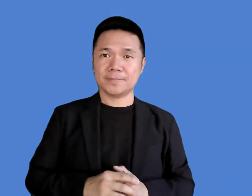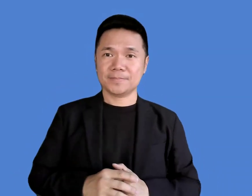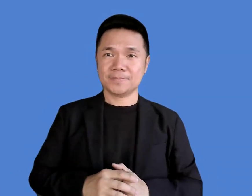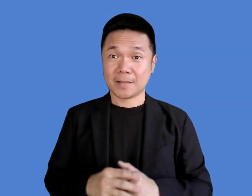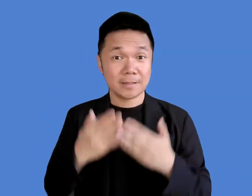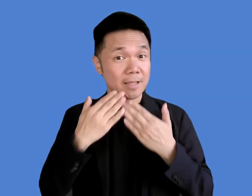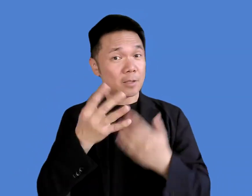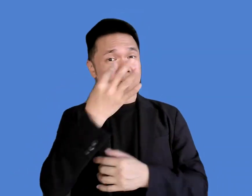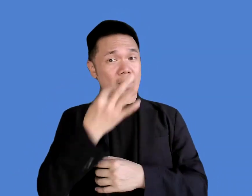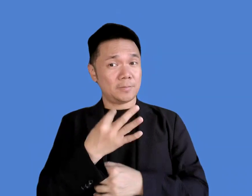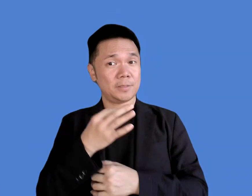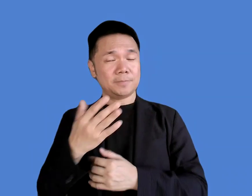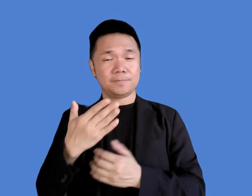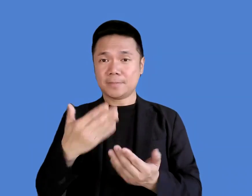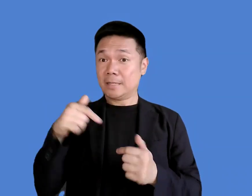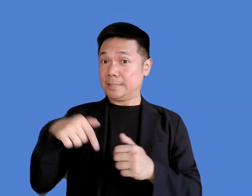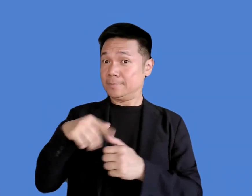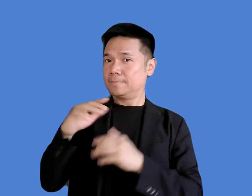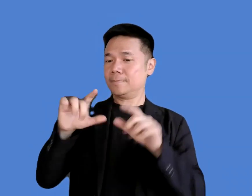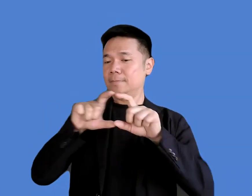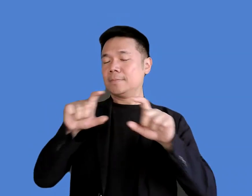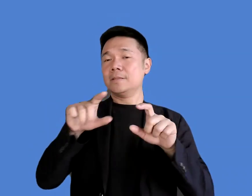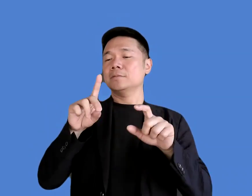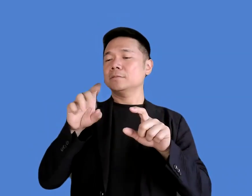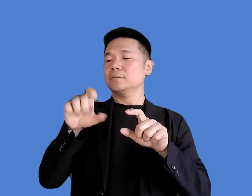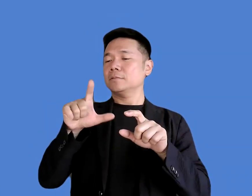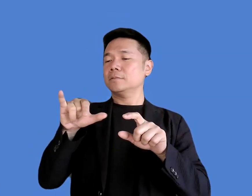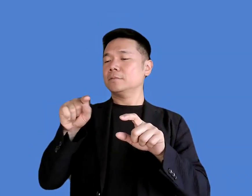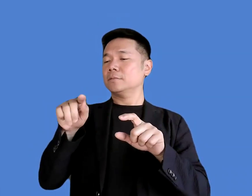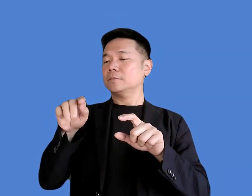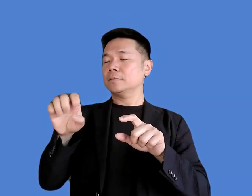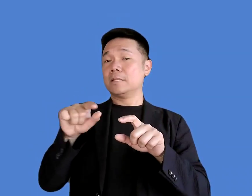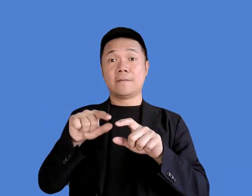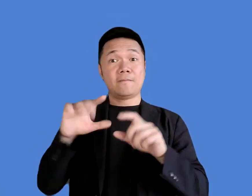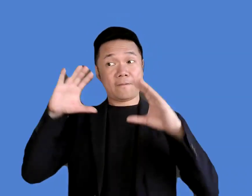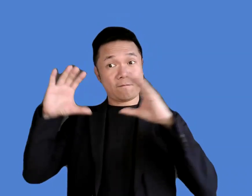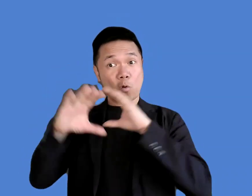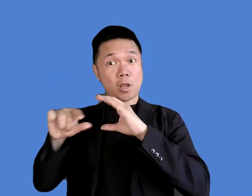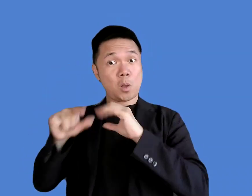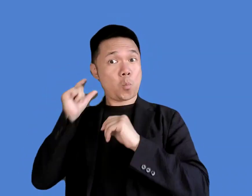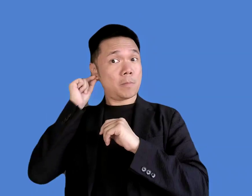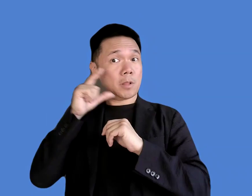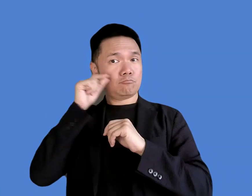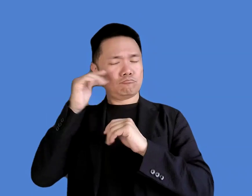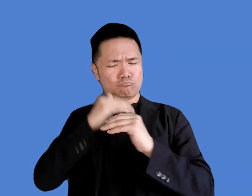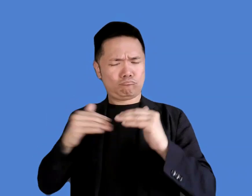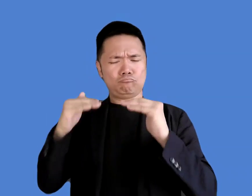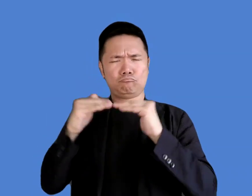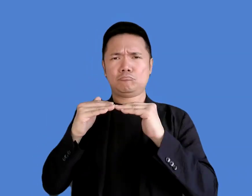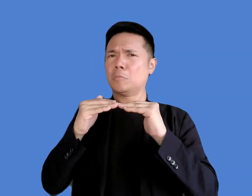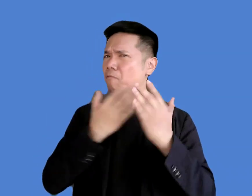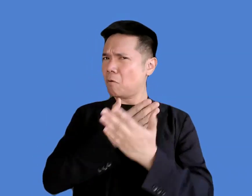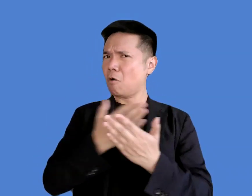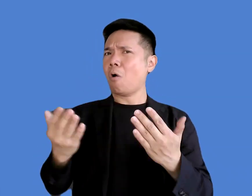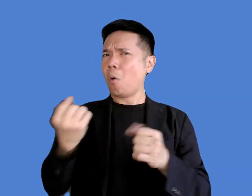question, Sharmila. At Deloitte, gender balance has always been a prominent focus for our all-in